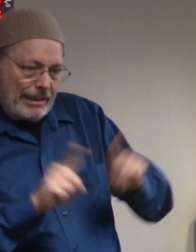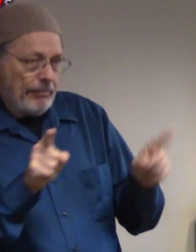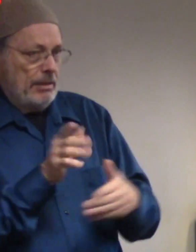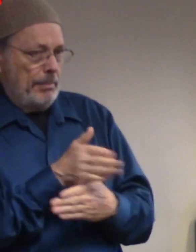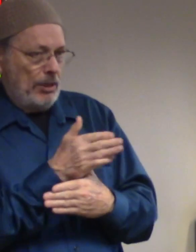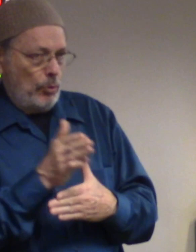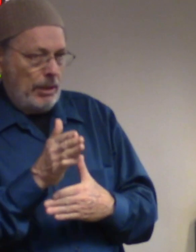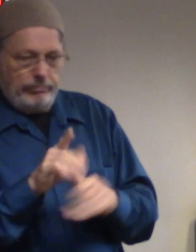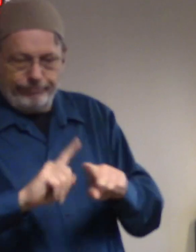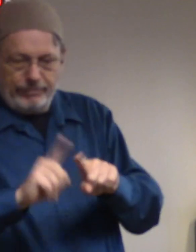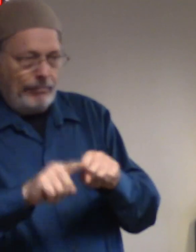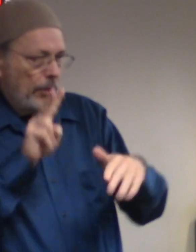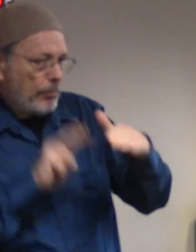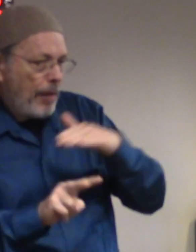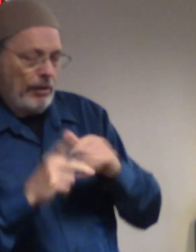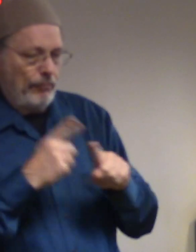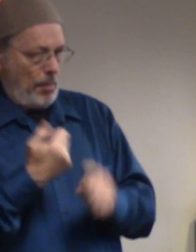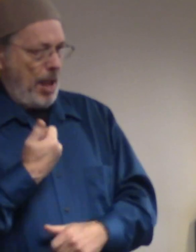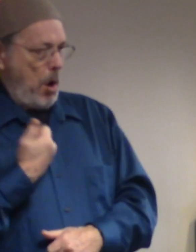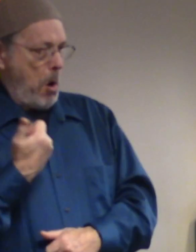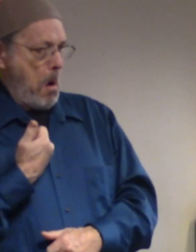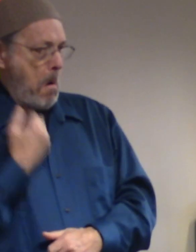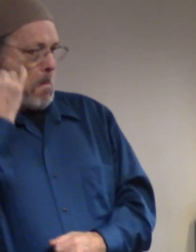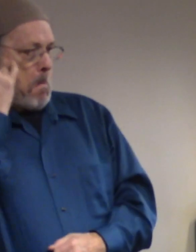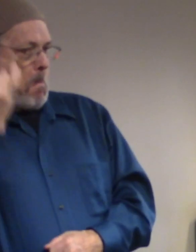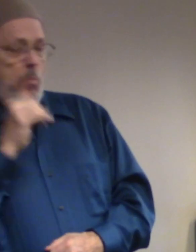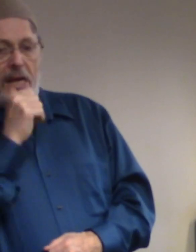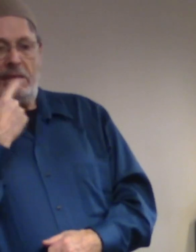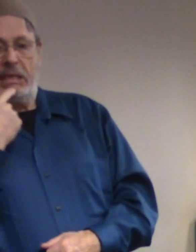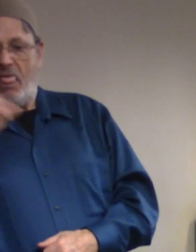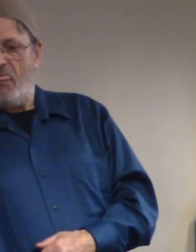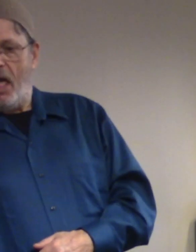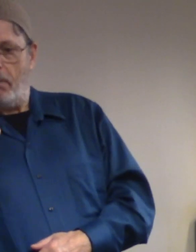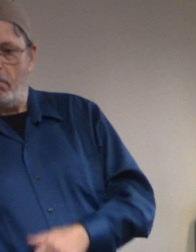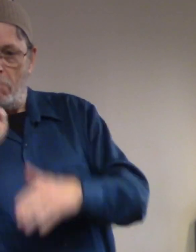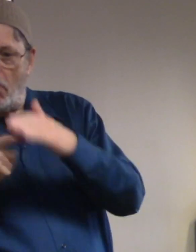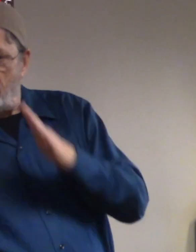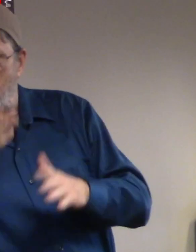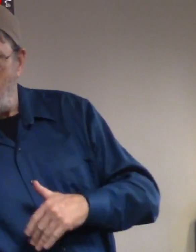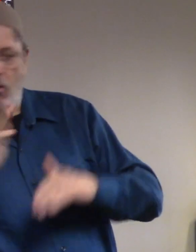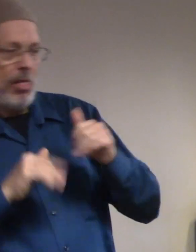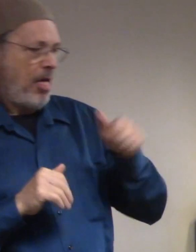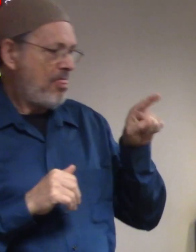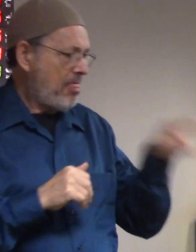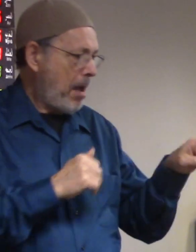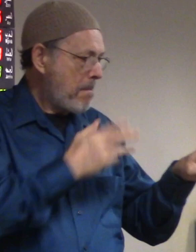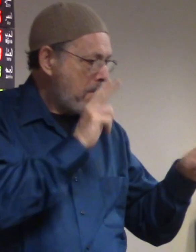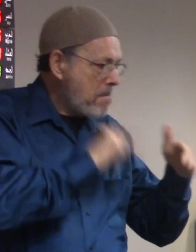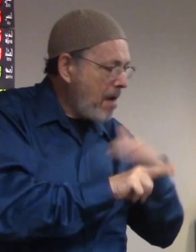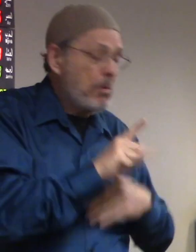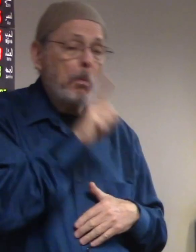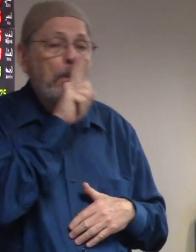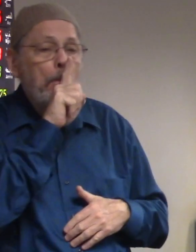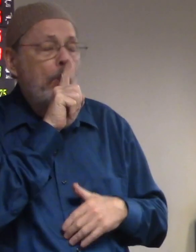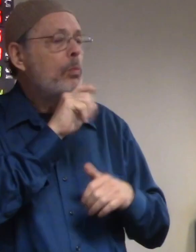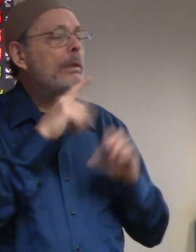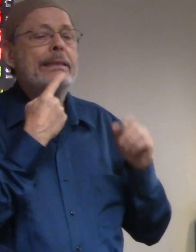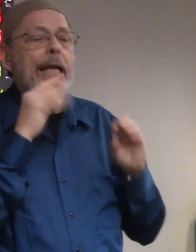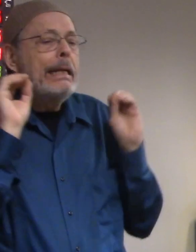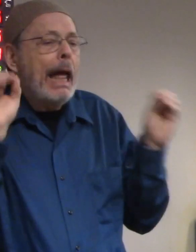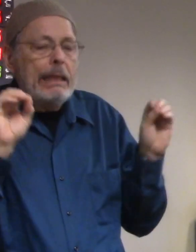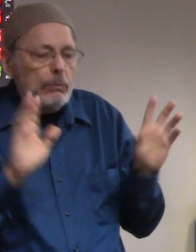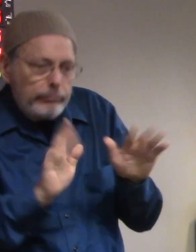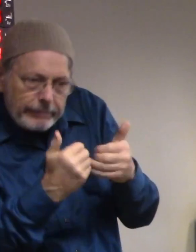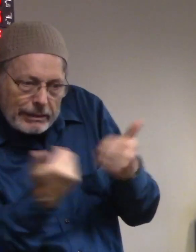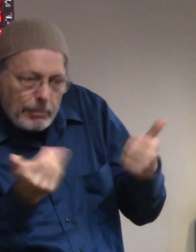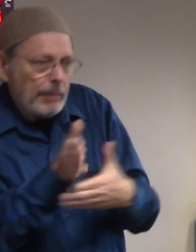of our own whims. We do not say one prophet is better than the Prophet. We do not say anything that really differentiates. We say